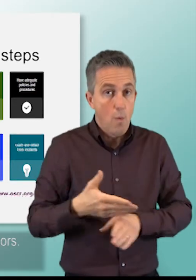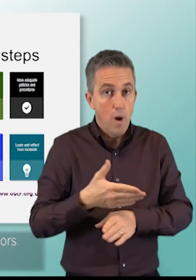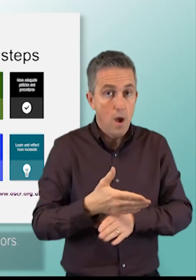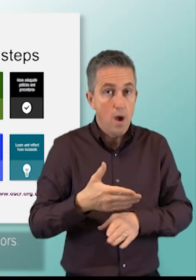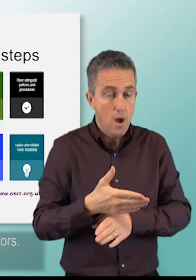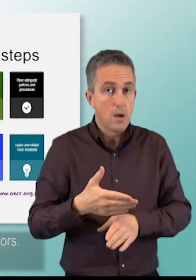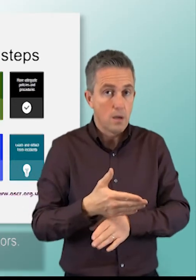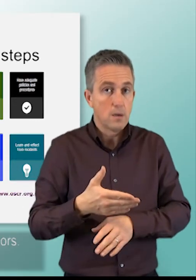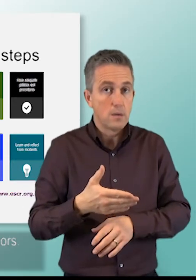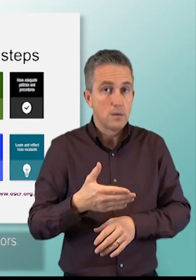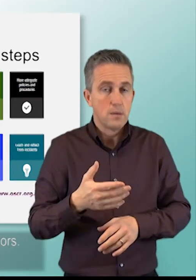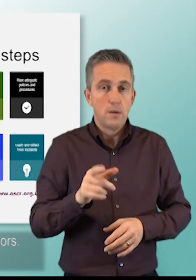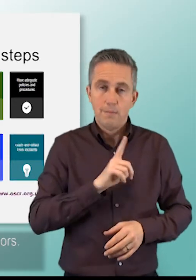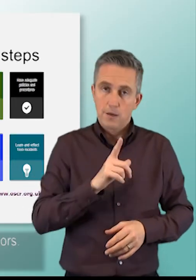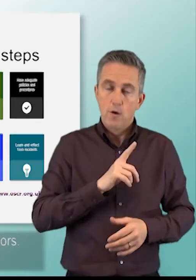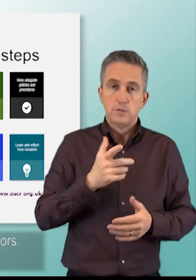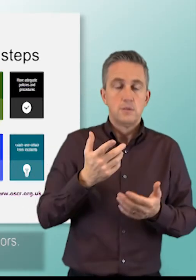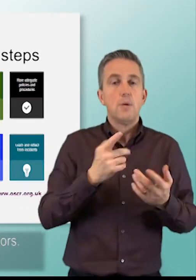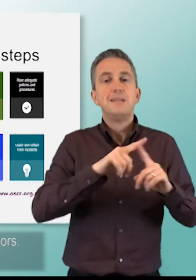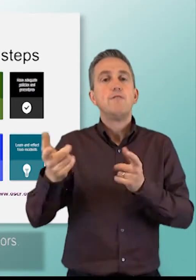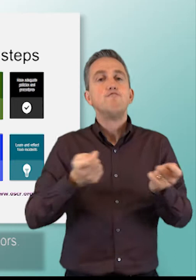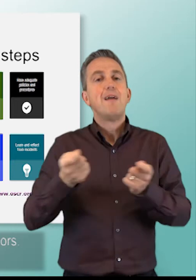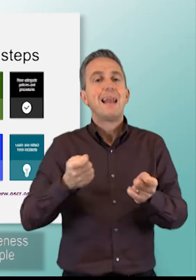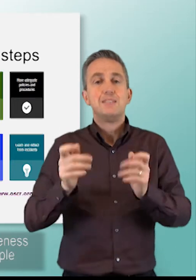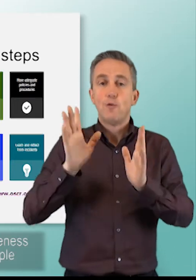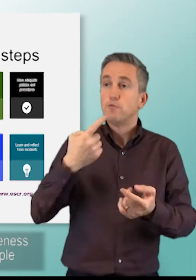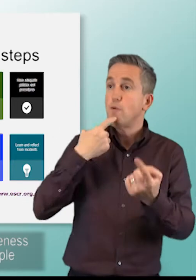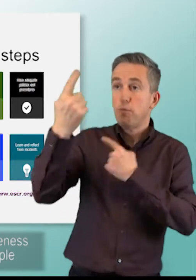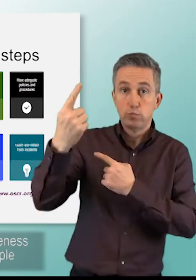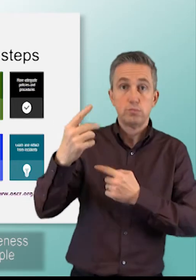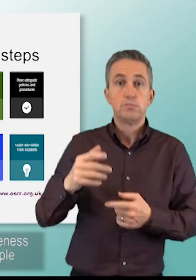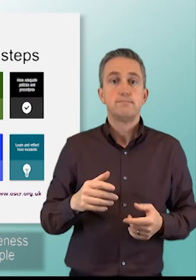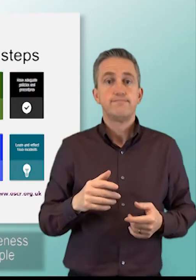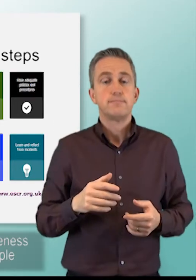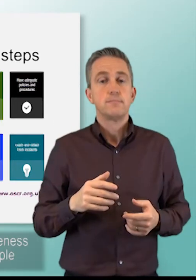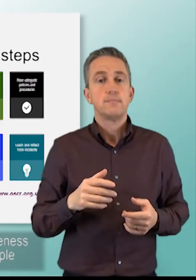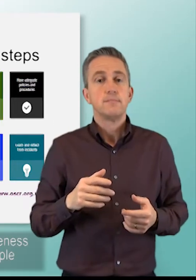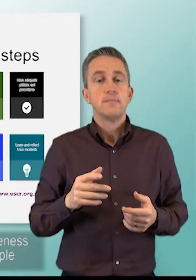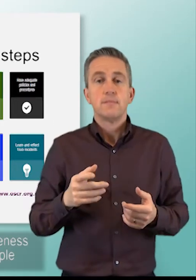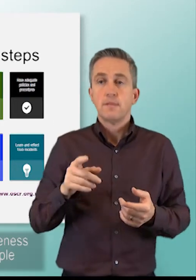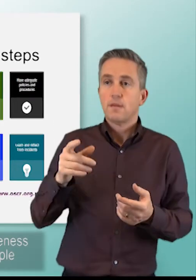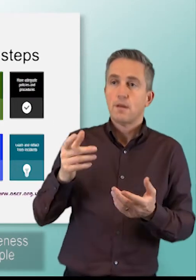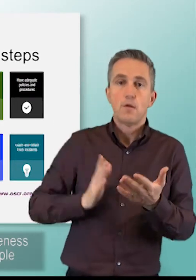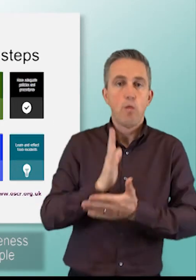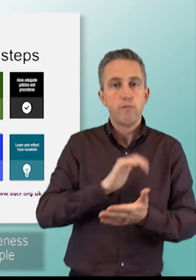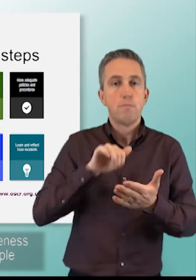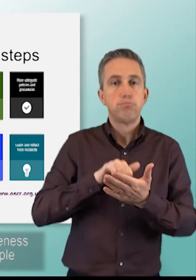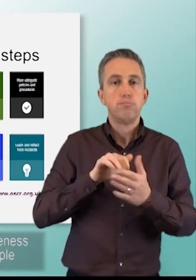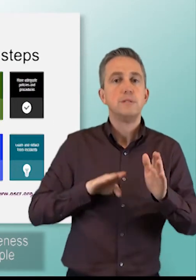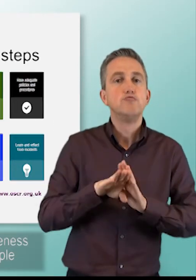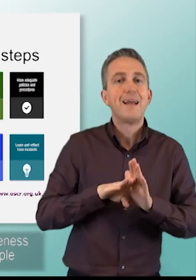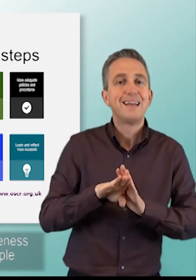have duties towards other regulators. Be appropriately trained, and I think the appropriateness is